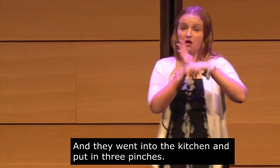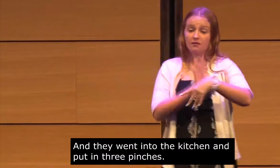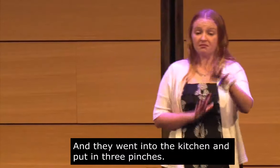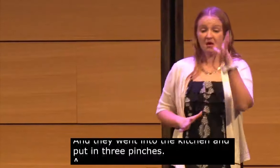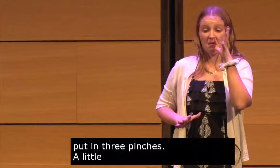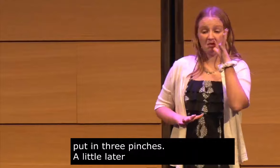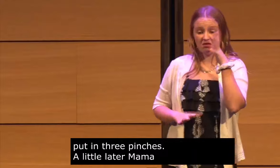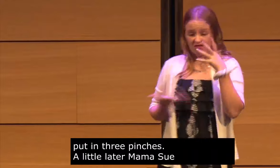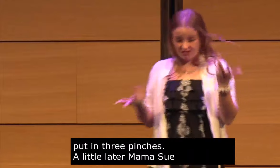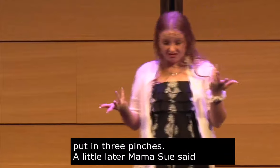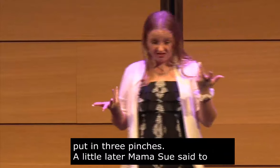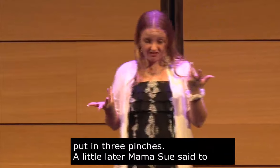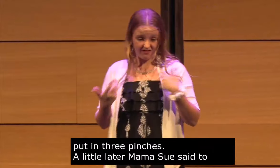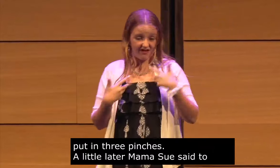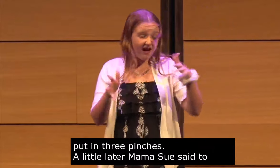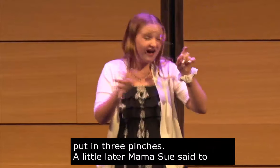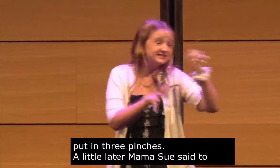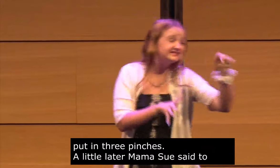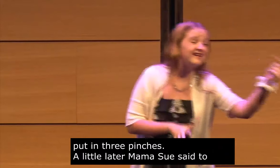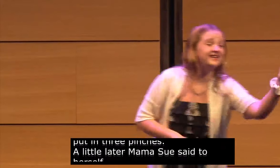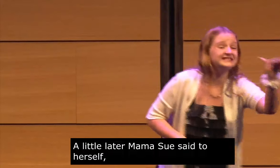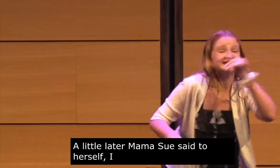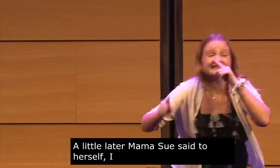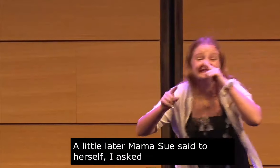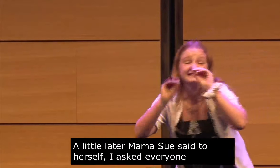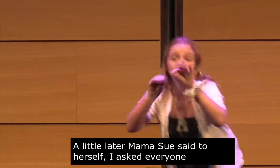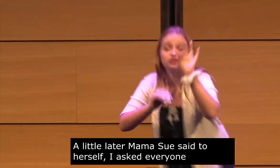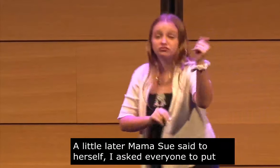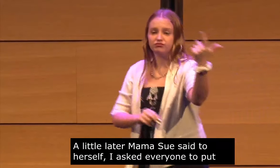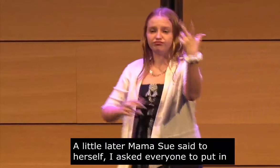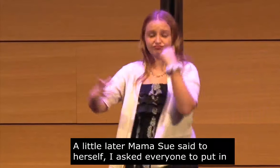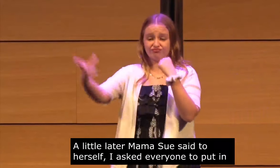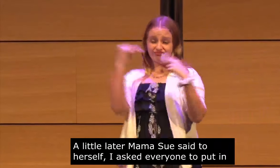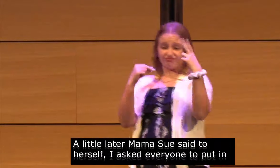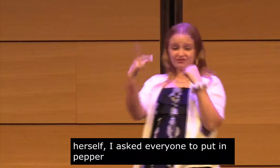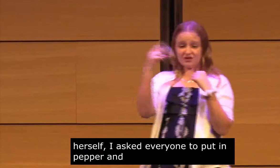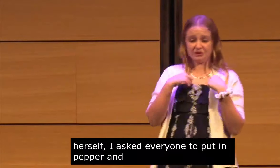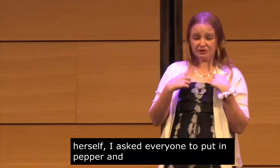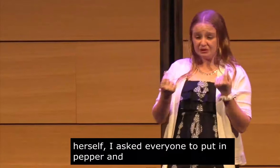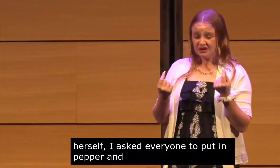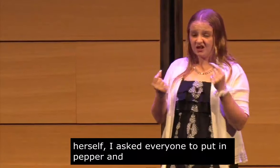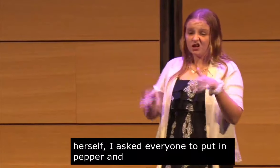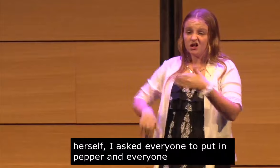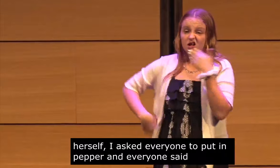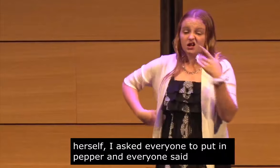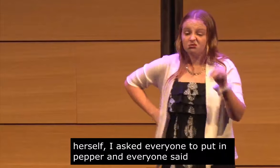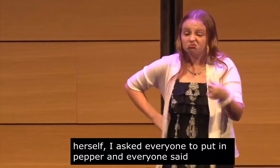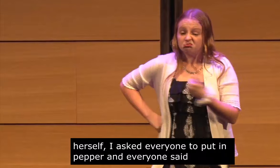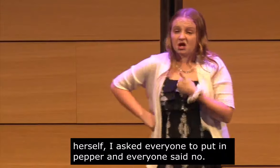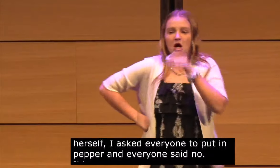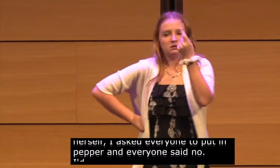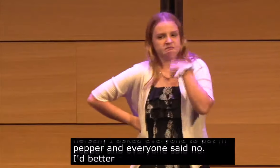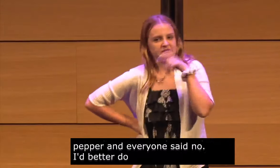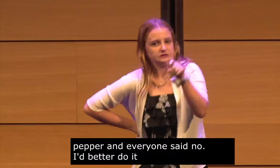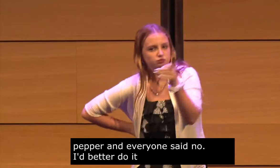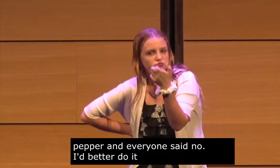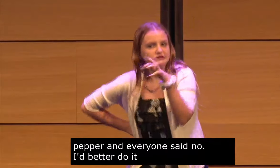A little later, Mama Sue said to herself, "I asked everyone to put in pepper, and everyone said no. I'd better do